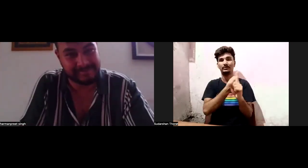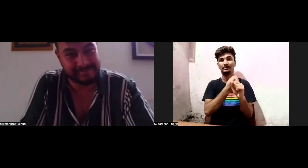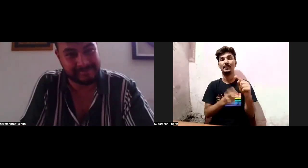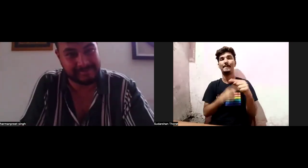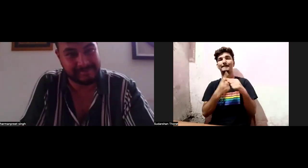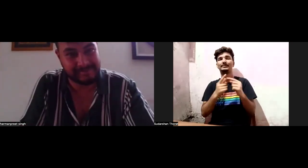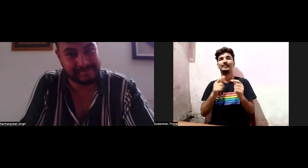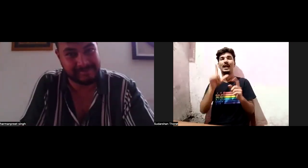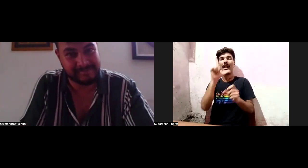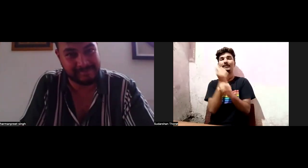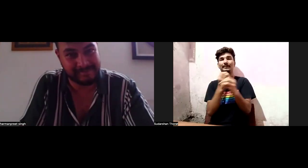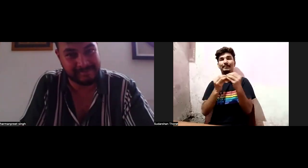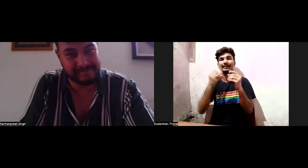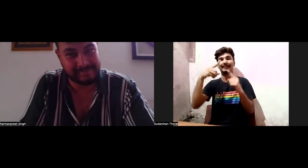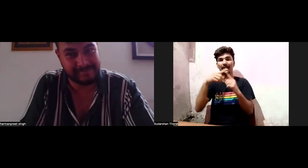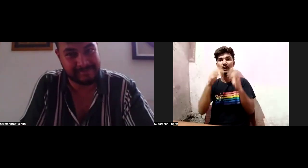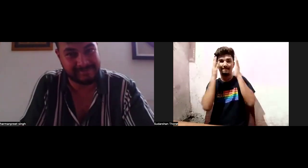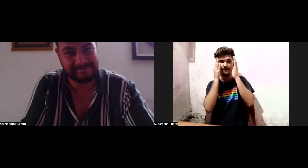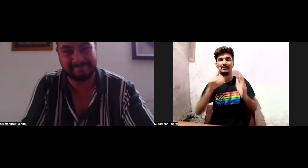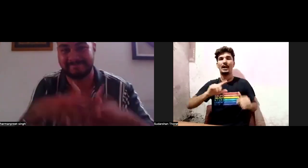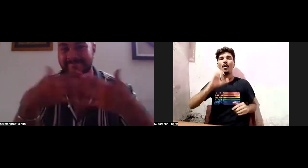the deaf